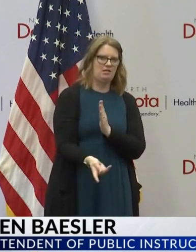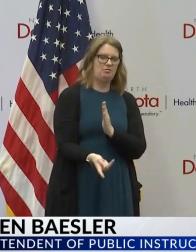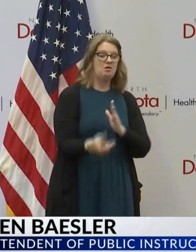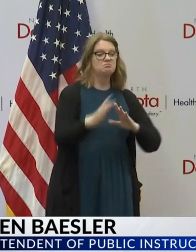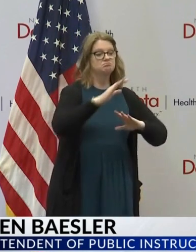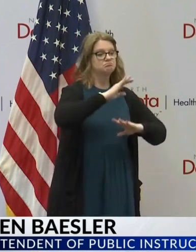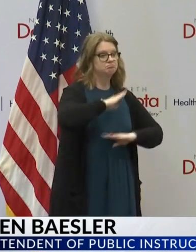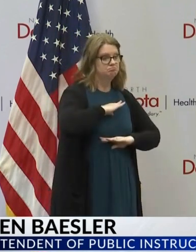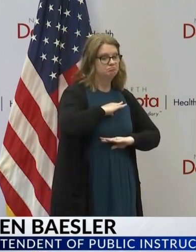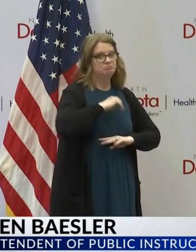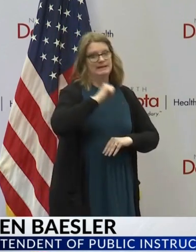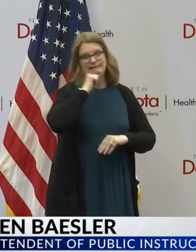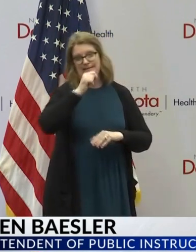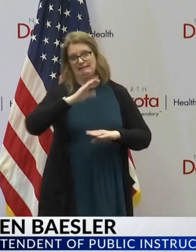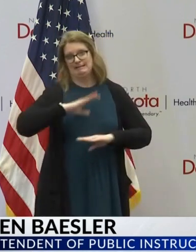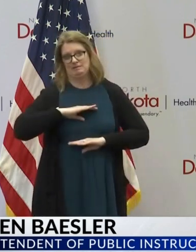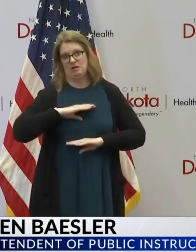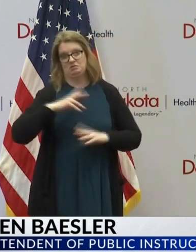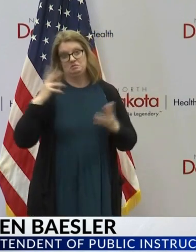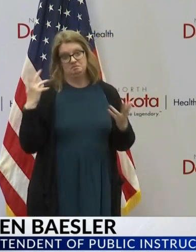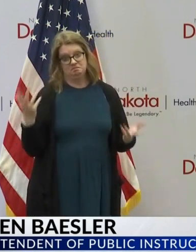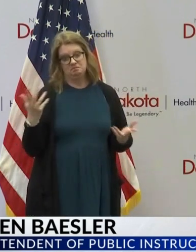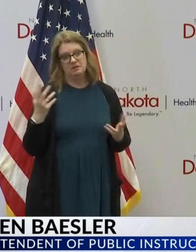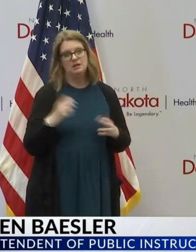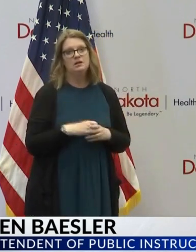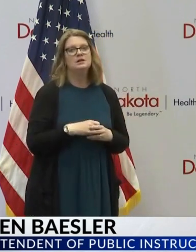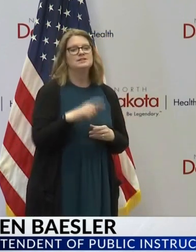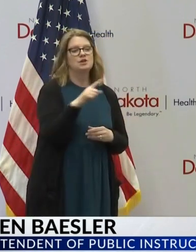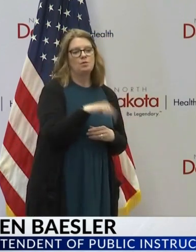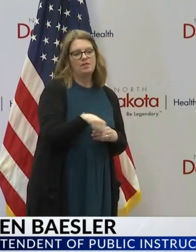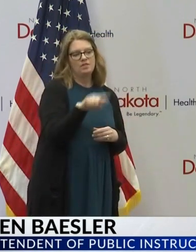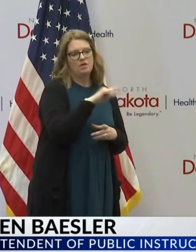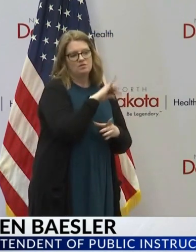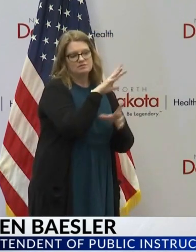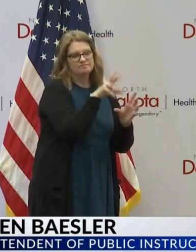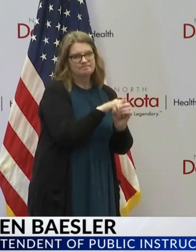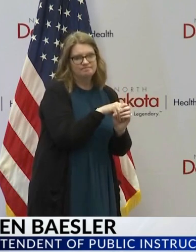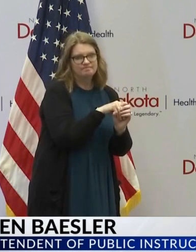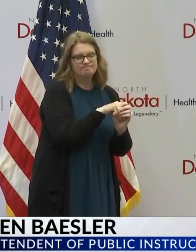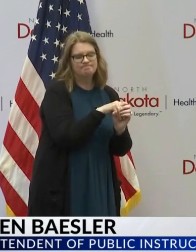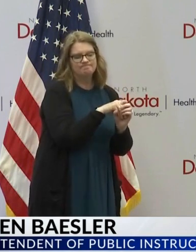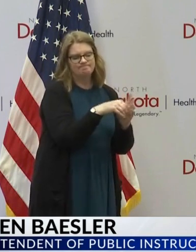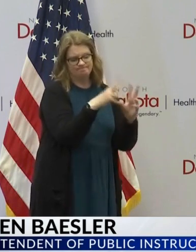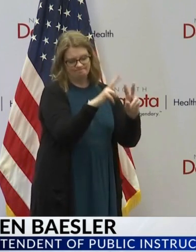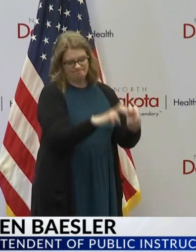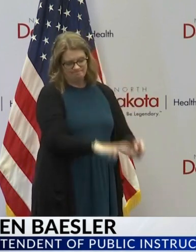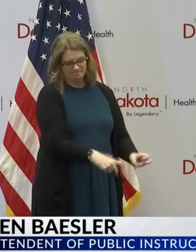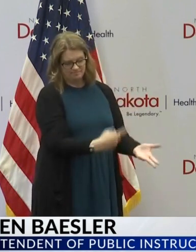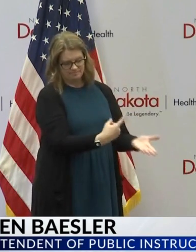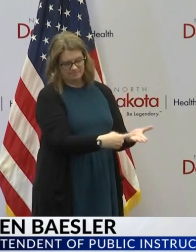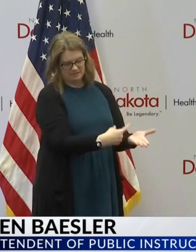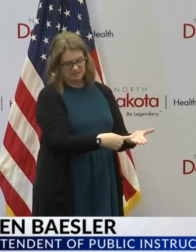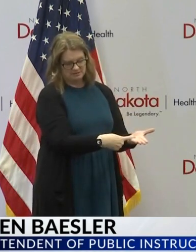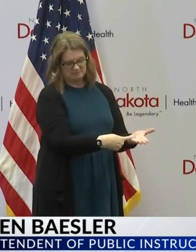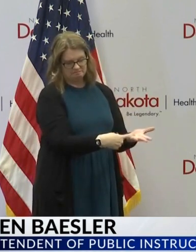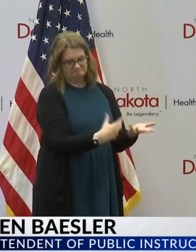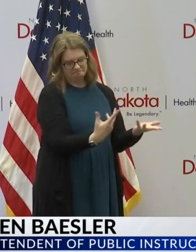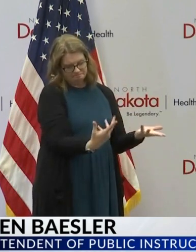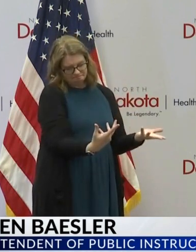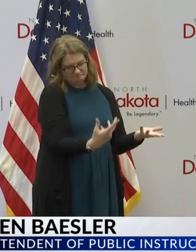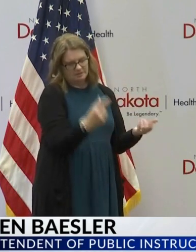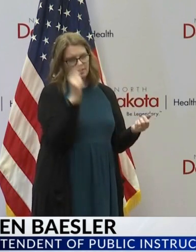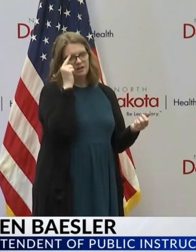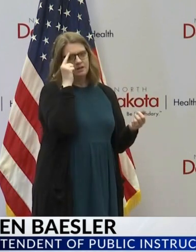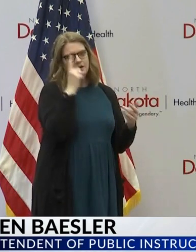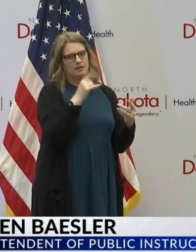9 weeks while they were doing distance learning. So with those factors considered, we decided that it wasn't fair that we wanted to